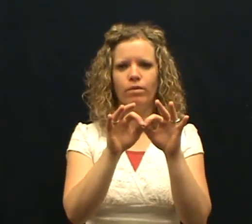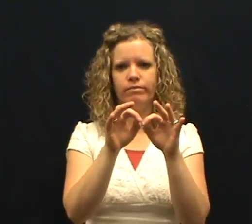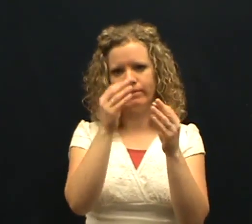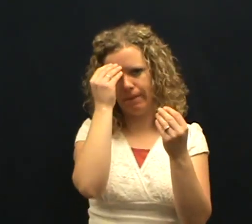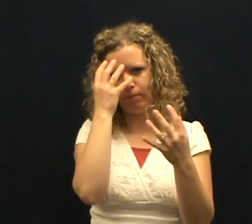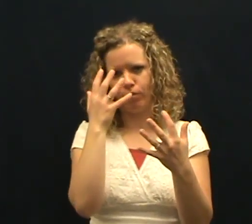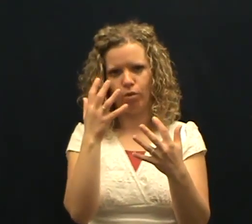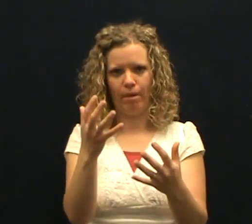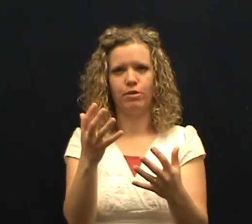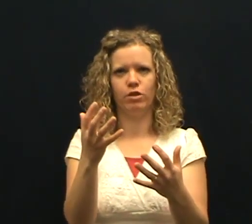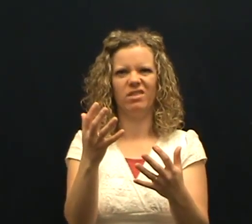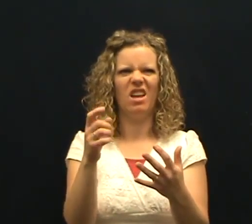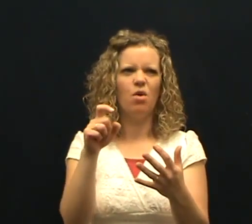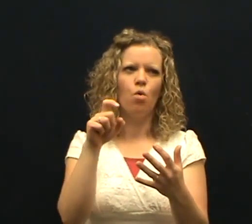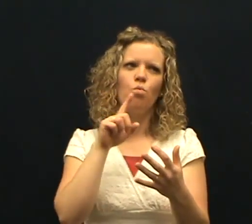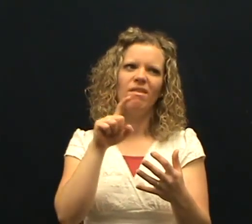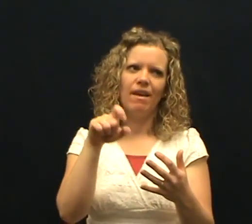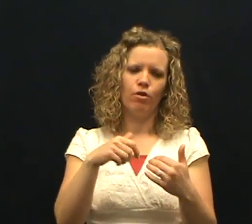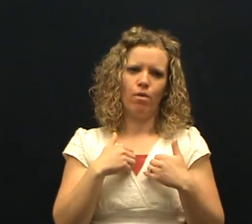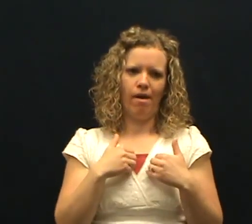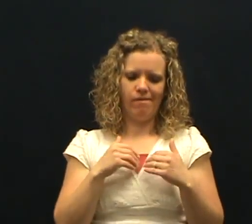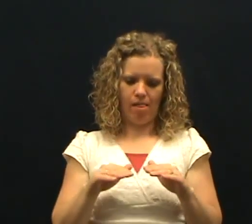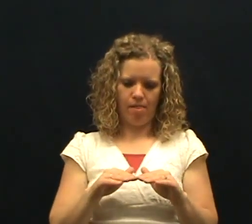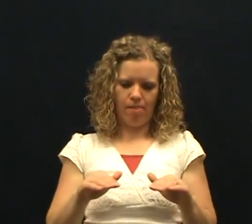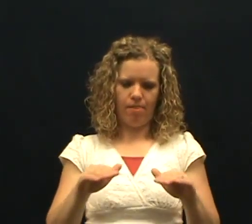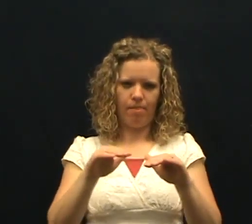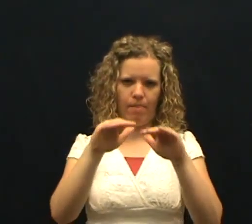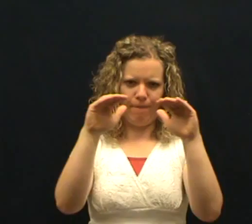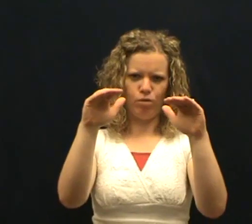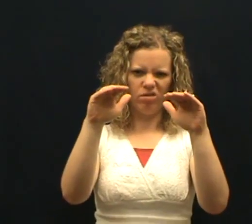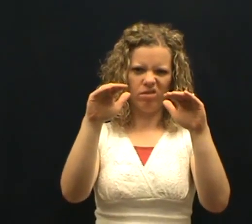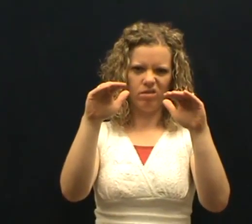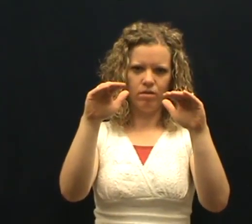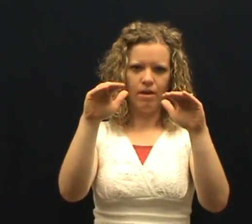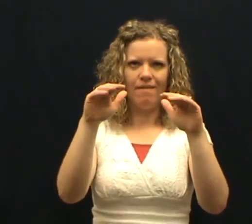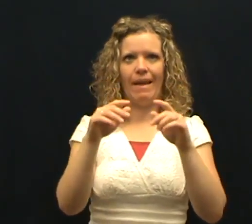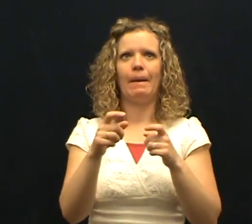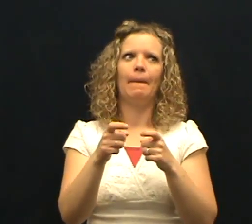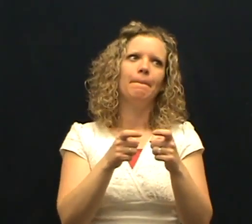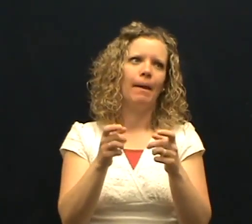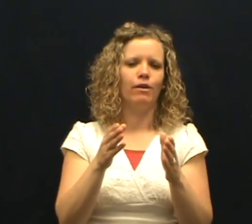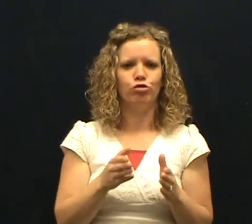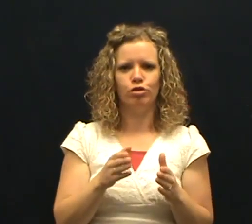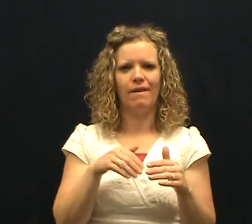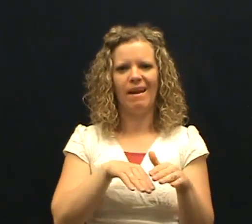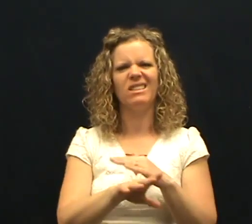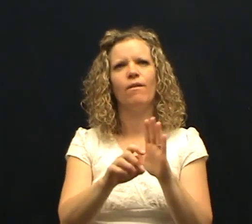a certain level of employee or management. And so, for example, again at